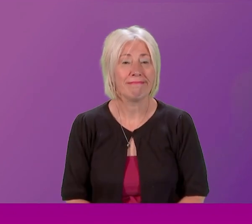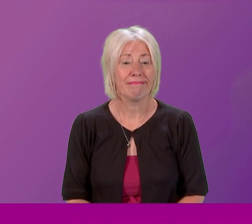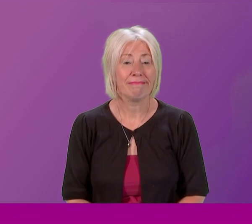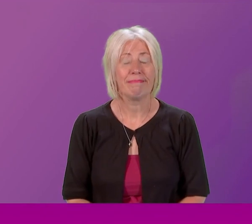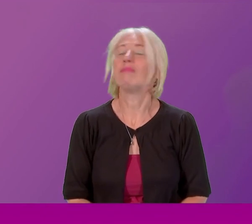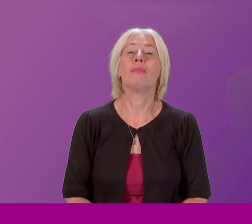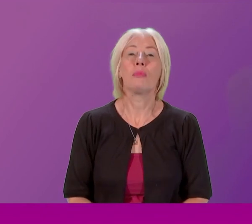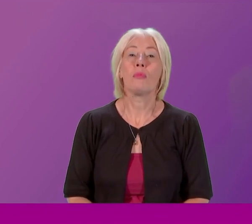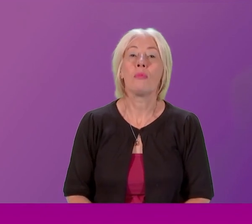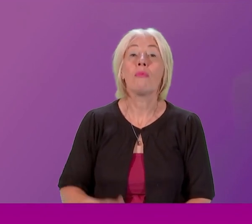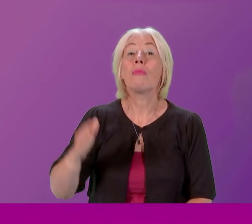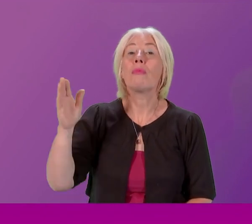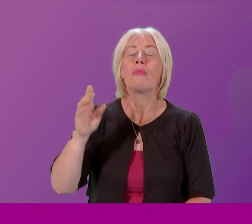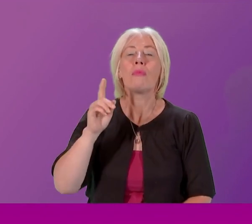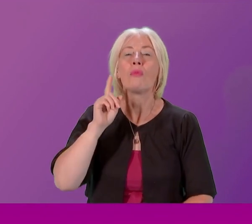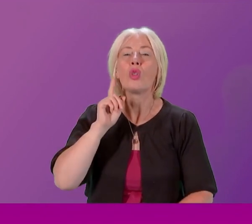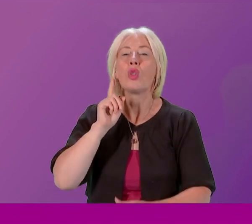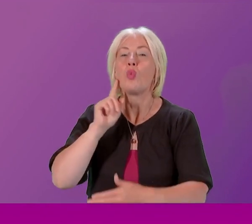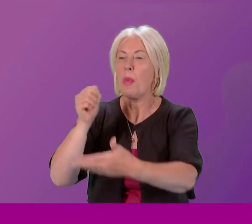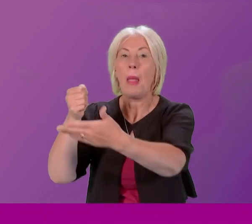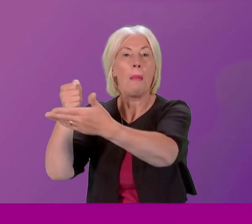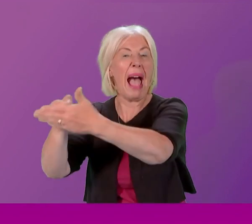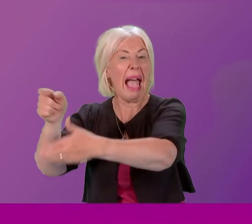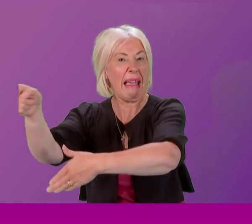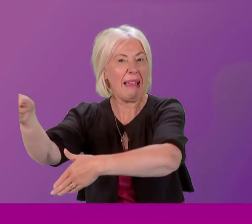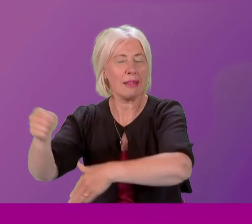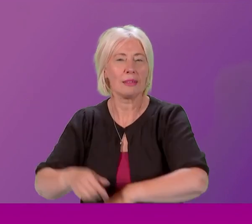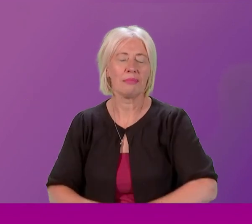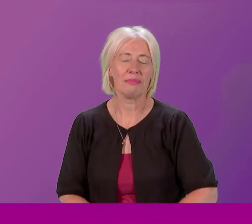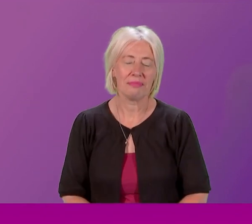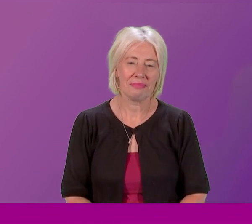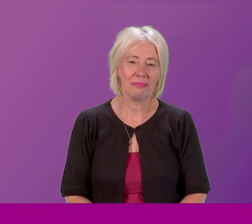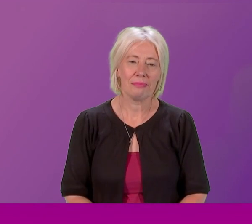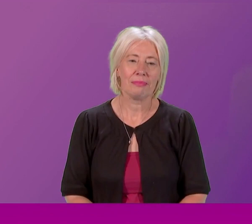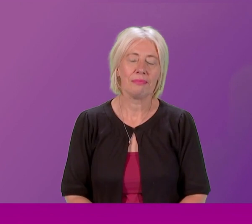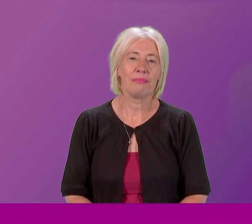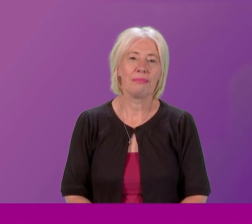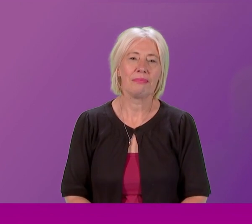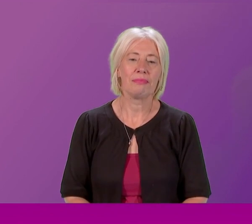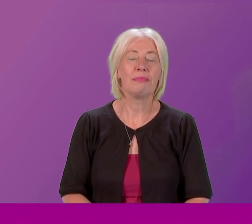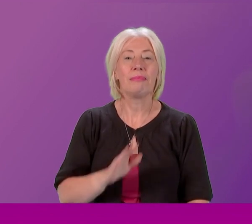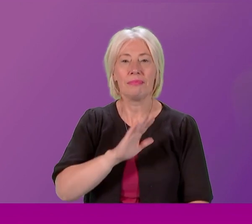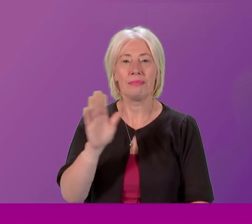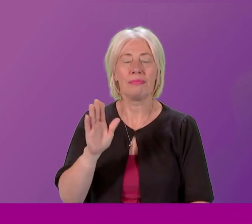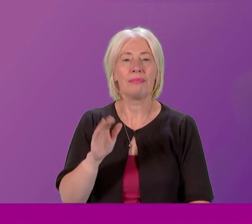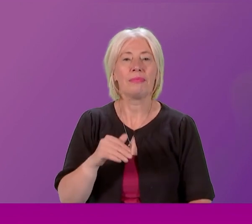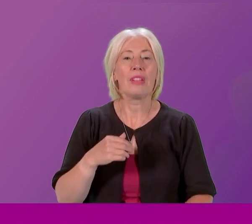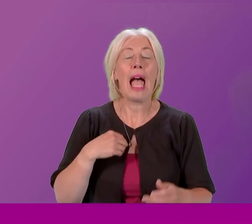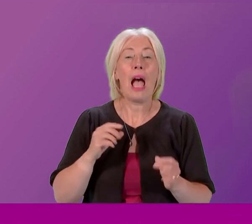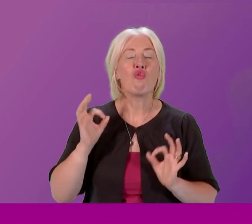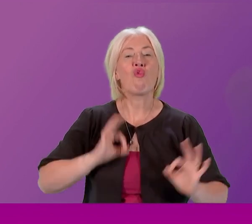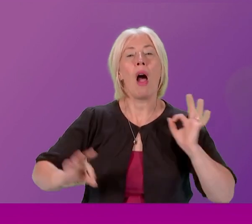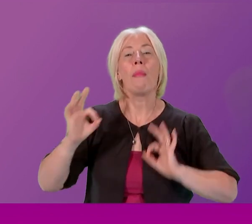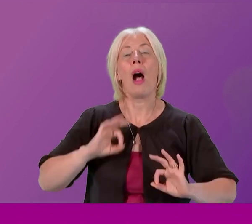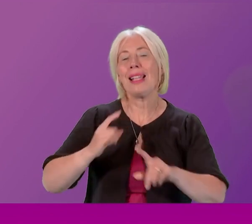Okay. I'm going to go to the lady at the back and then I'll come back to you. Yes, lady in the fourth row. Hello, my name's Zina, I'm a drama